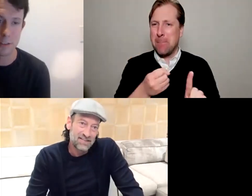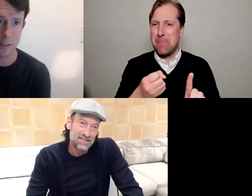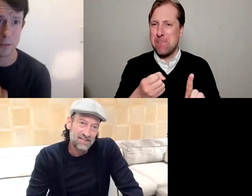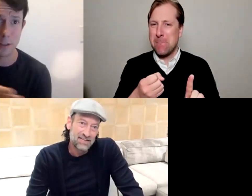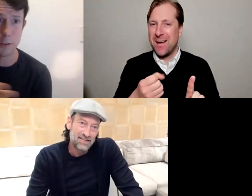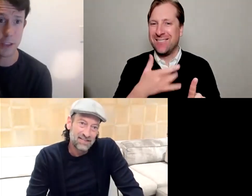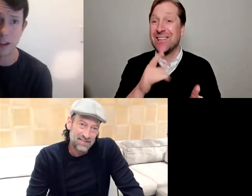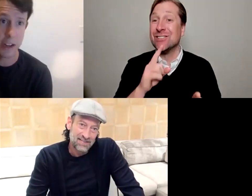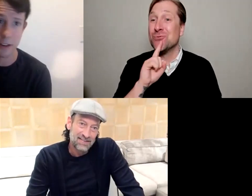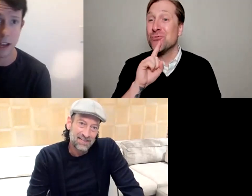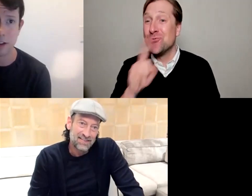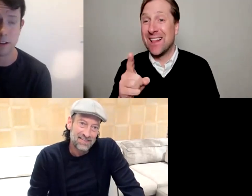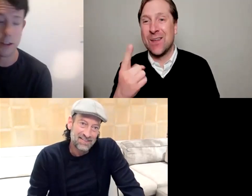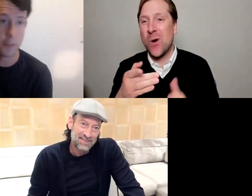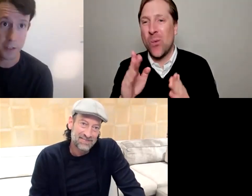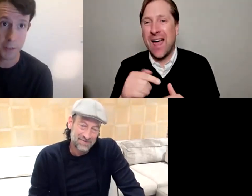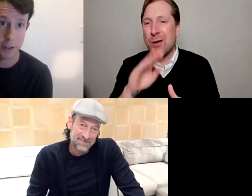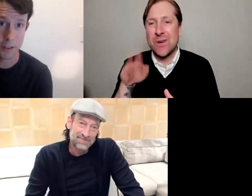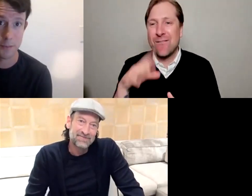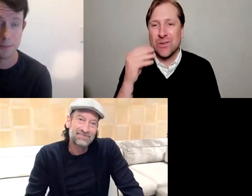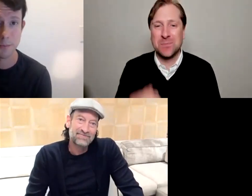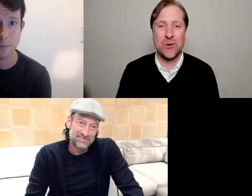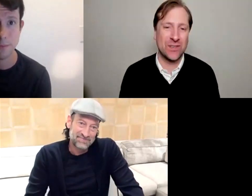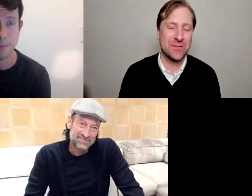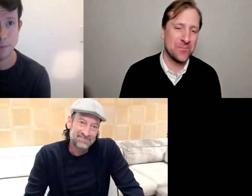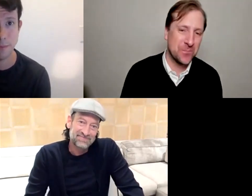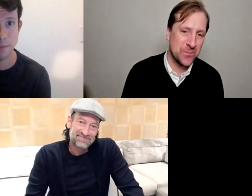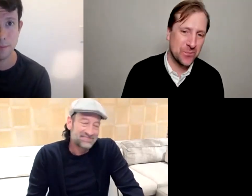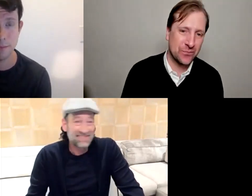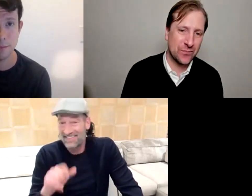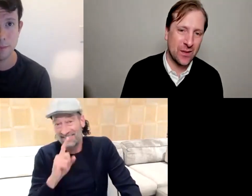just feels real in a way that I could never experience.